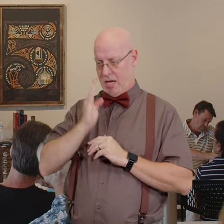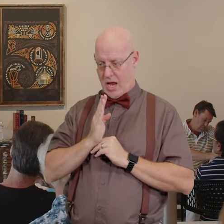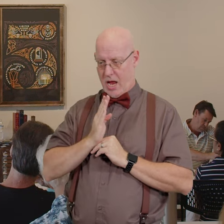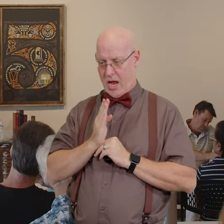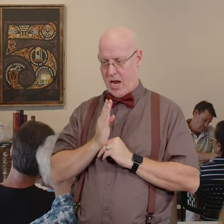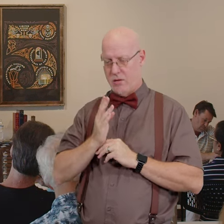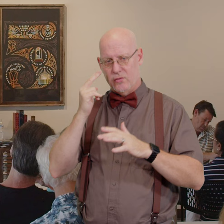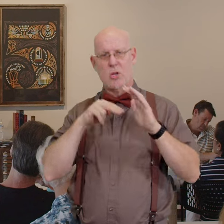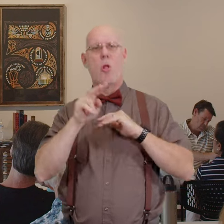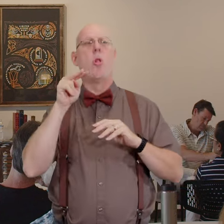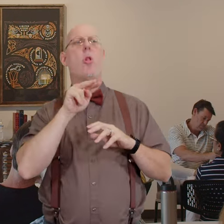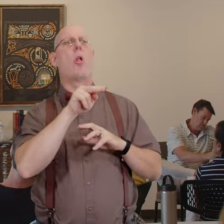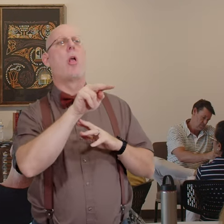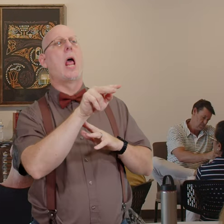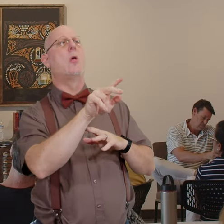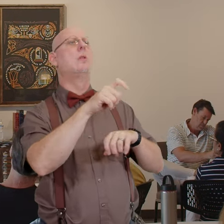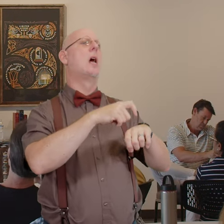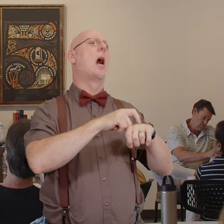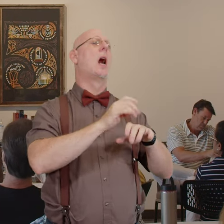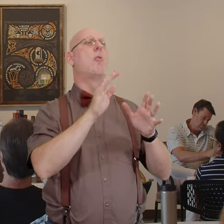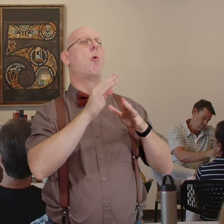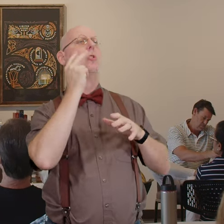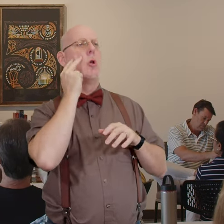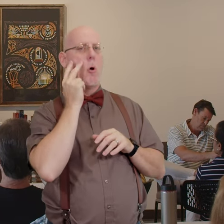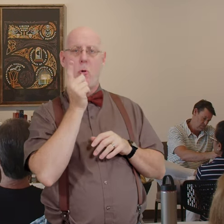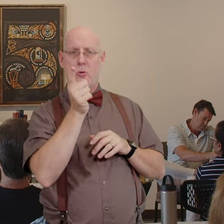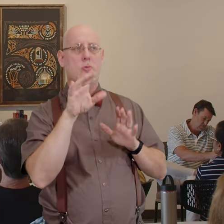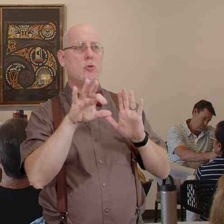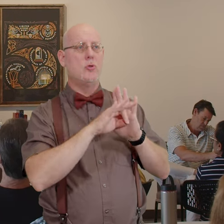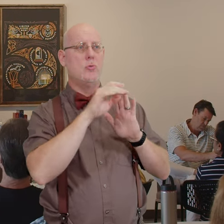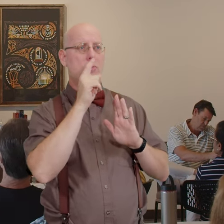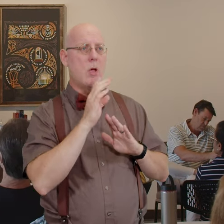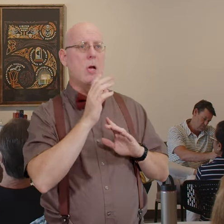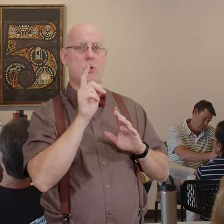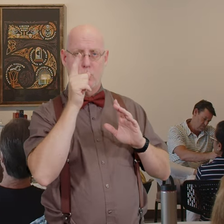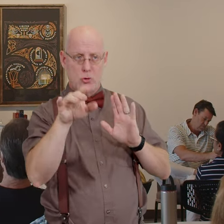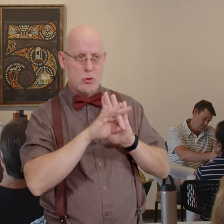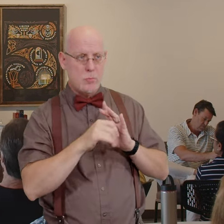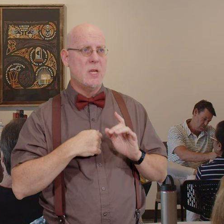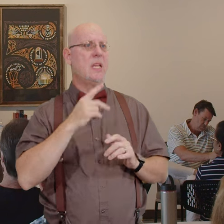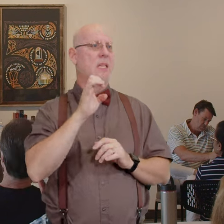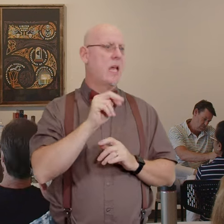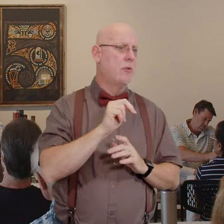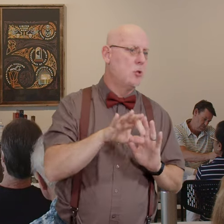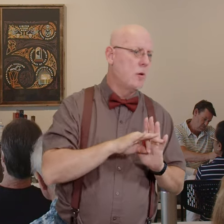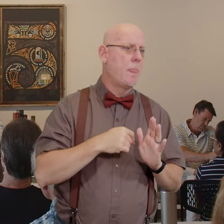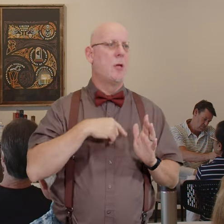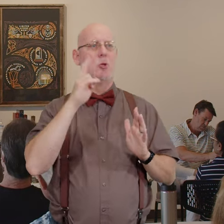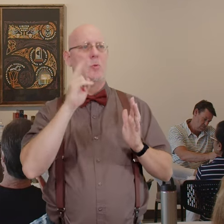God foresaw, so he kind of looked down through the corridors of time and saw that you would choose him, saw that Kevin would choose him